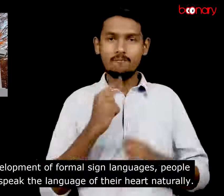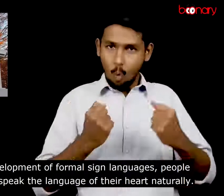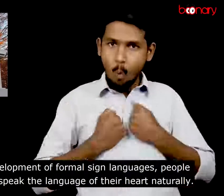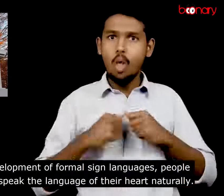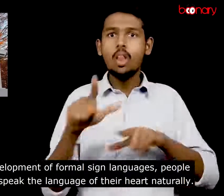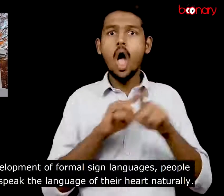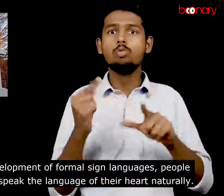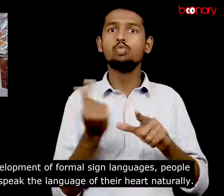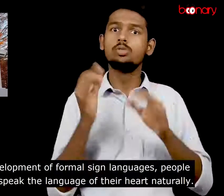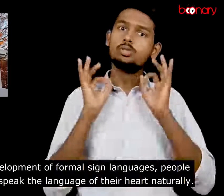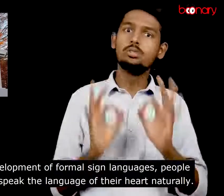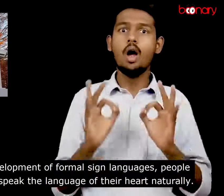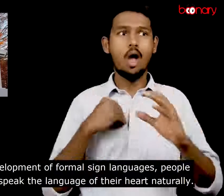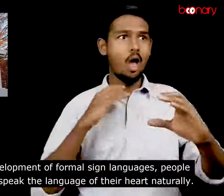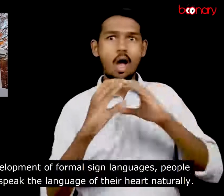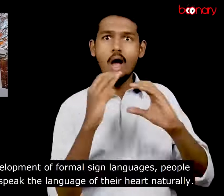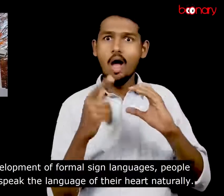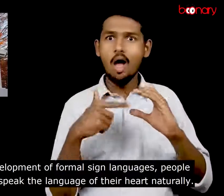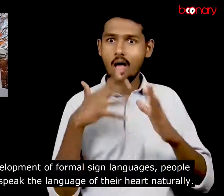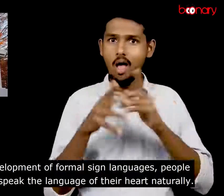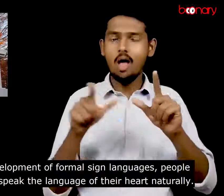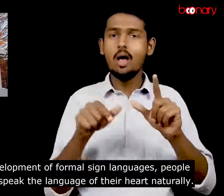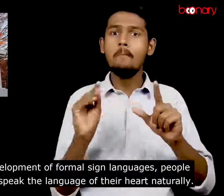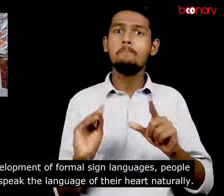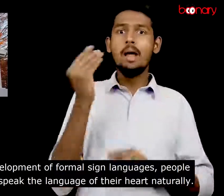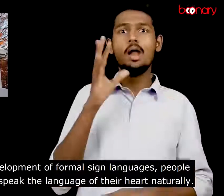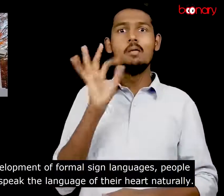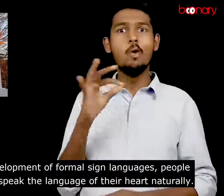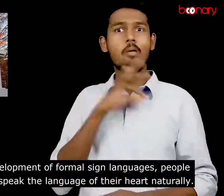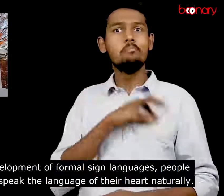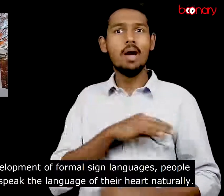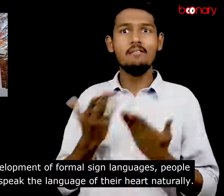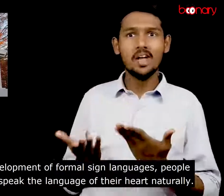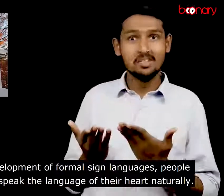can speak the language of their heart naturally.